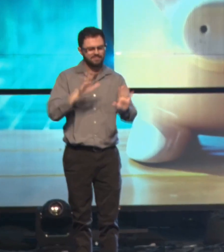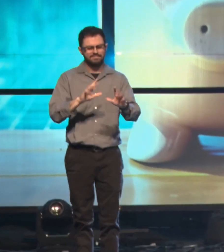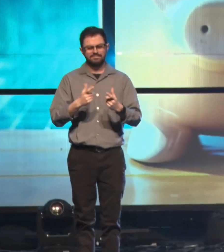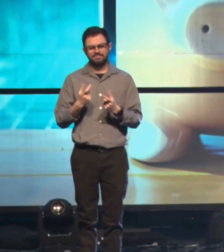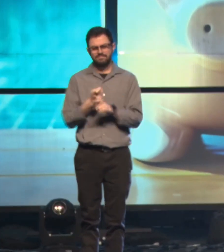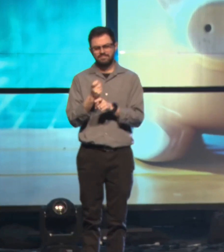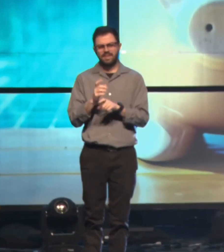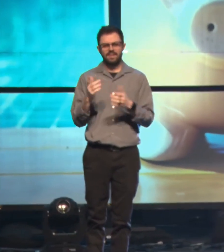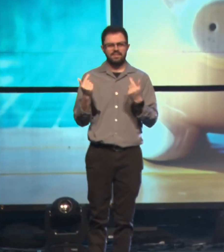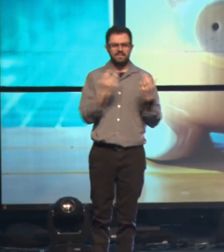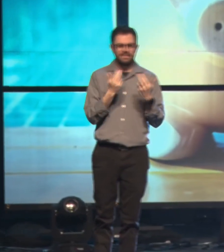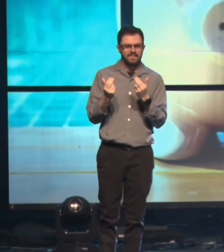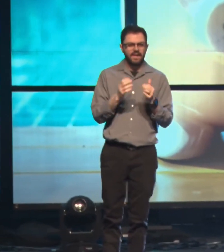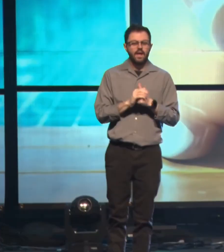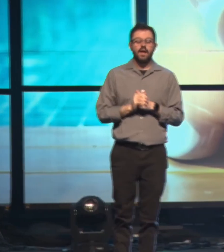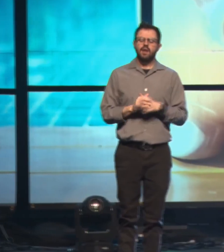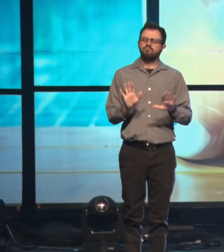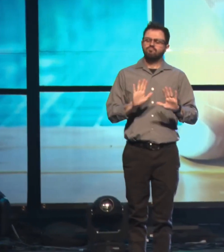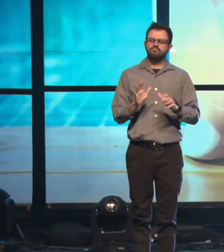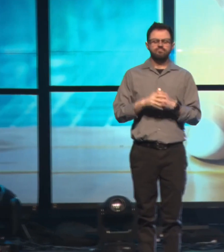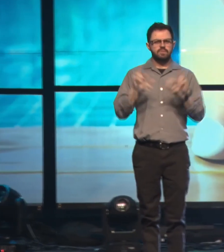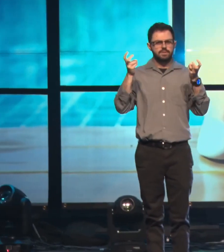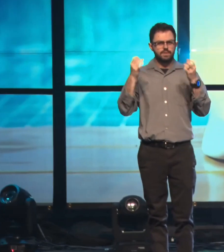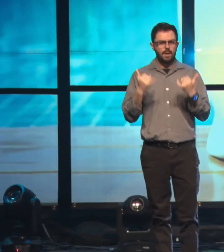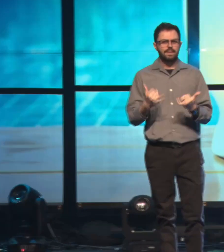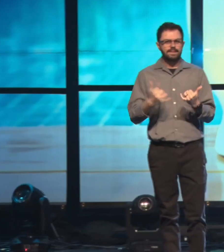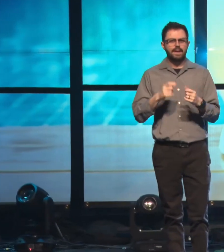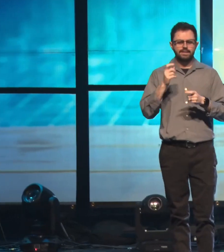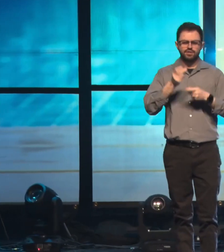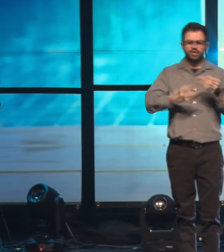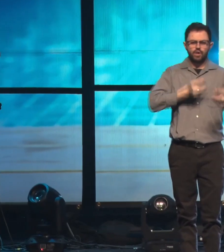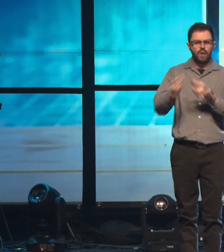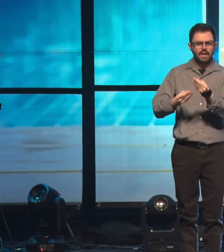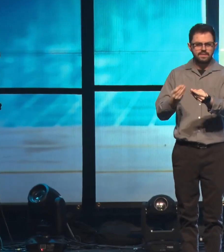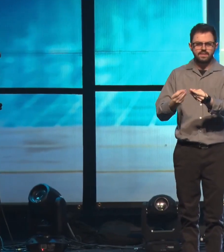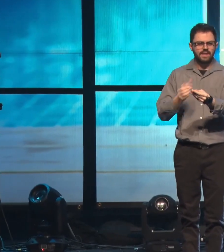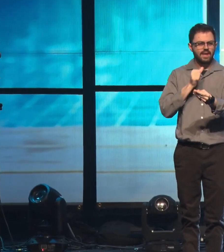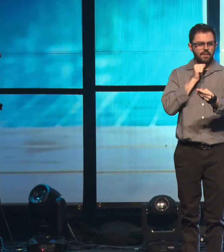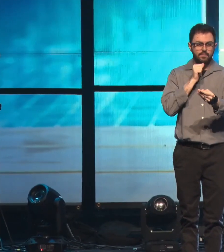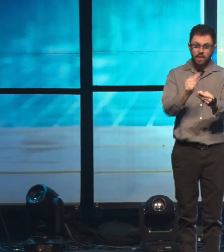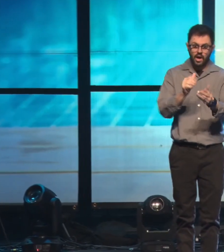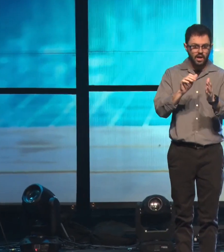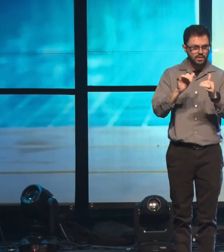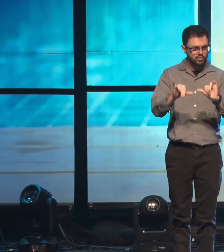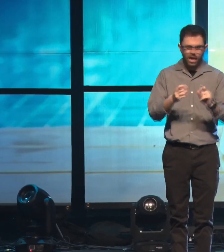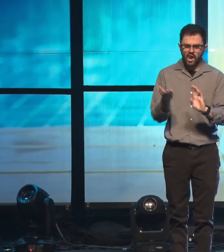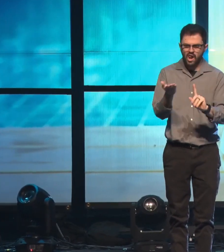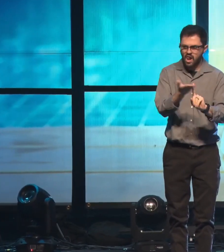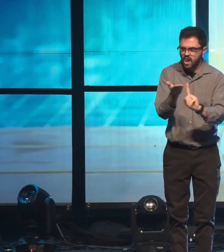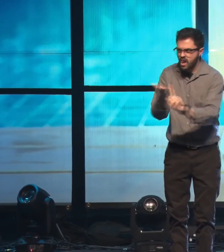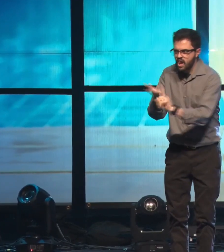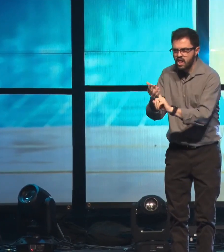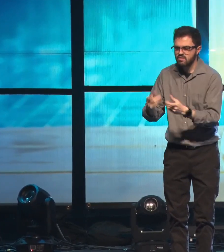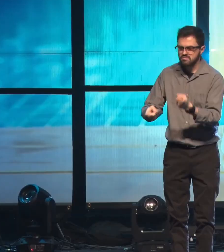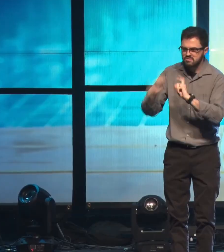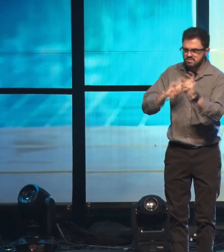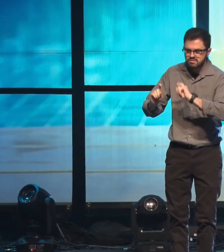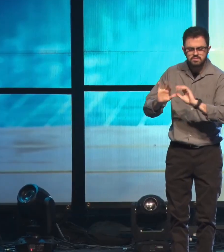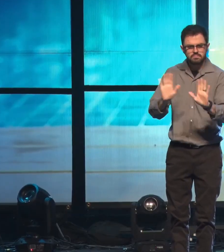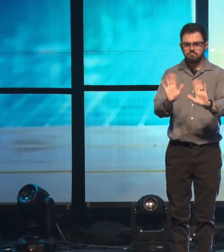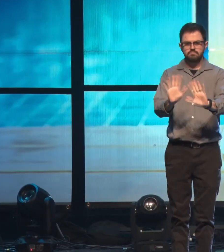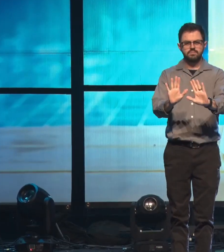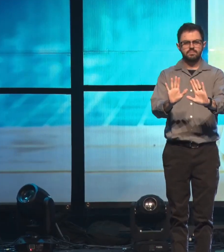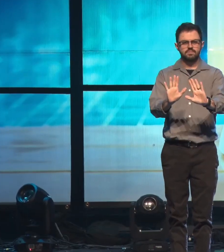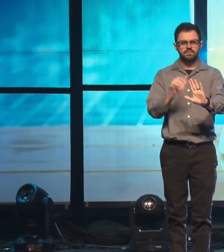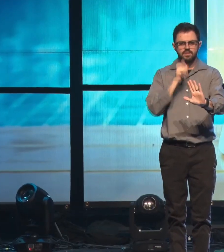Today we're going to talk about generosity, and really today is not about getting you to make a donation, okay? That's not the goal of today. Everybody just